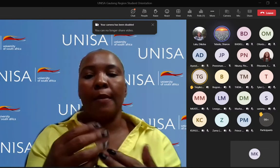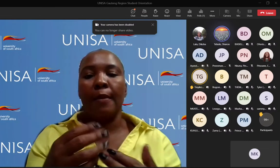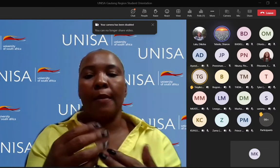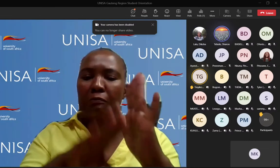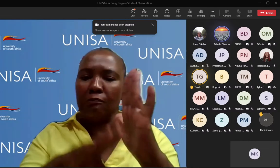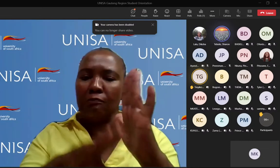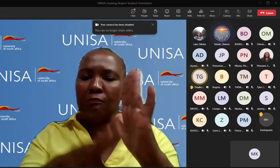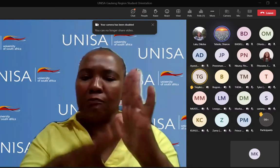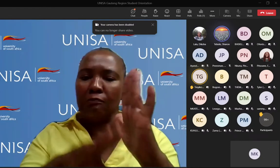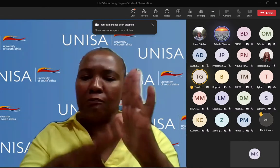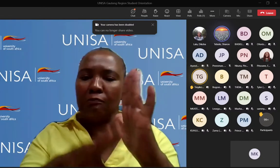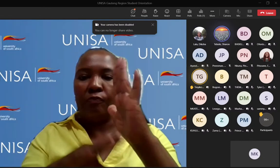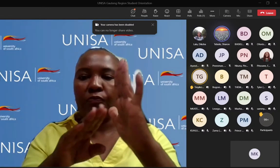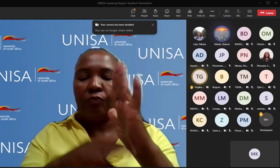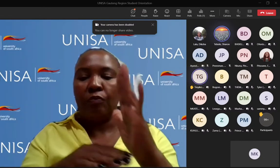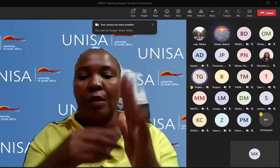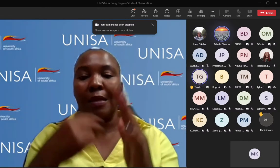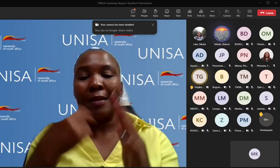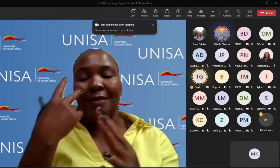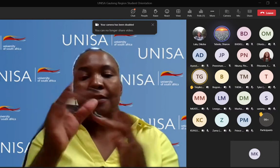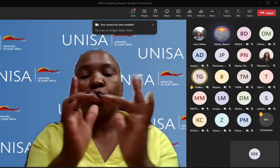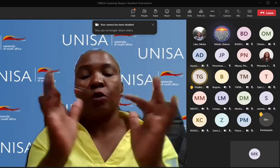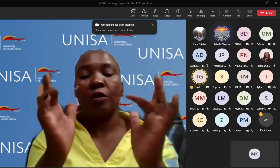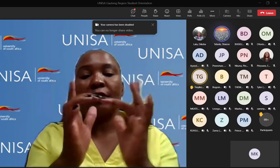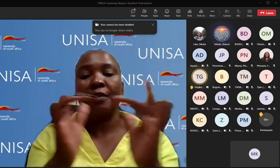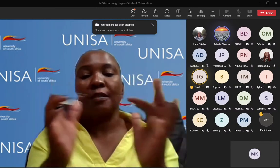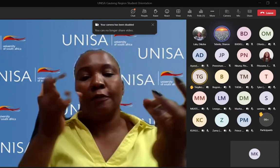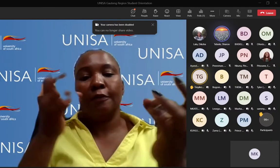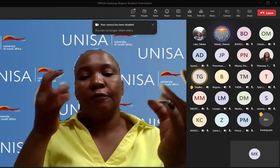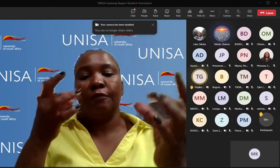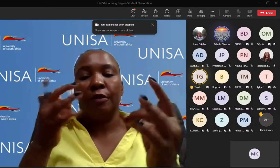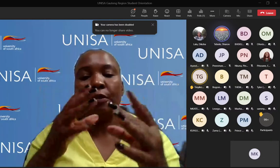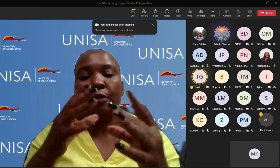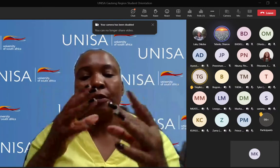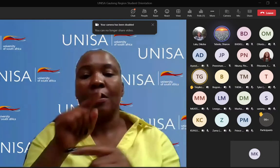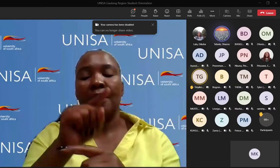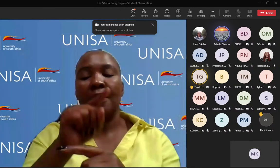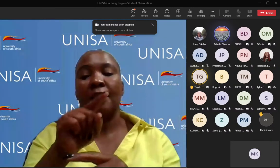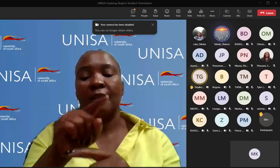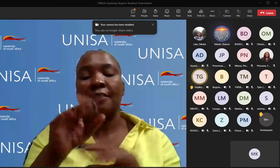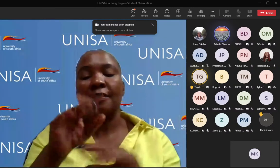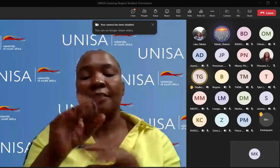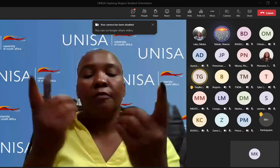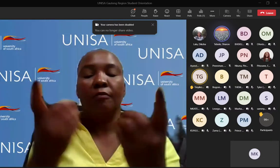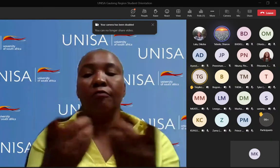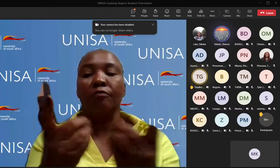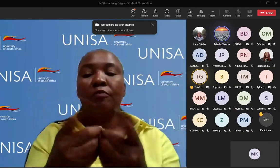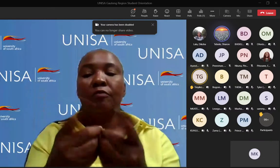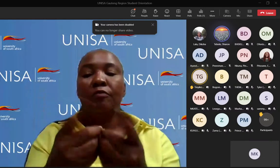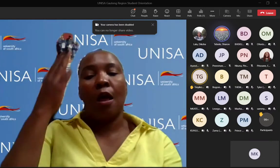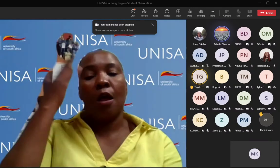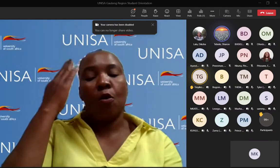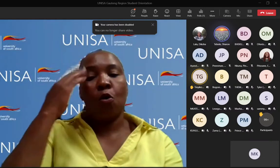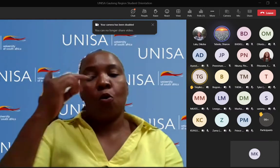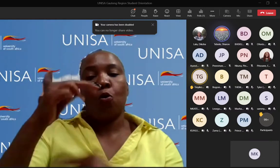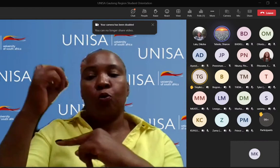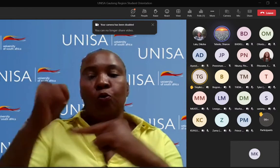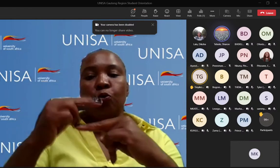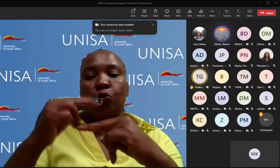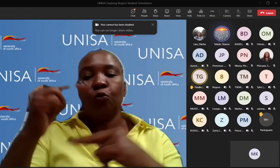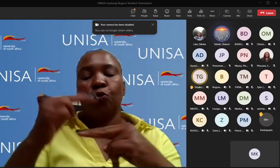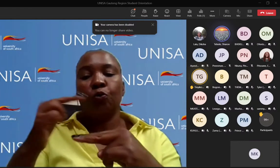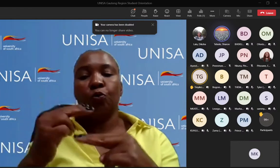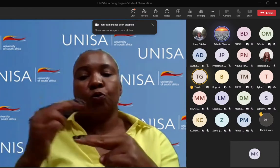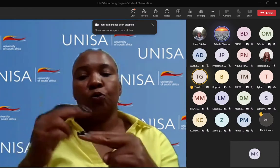details for the relevant Department then they should be able to assist in registering you because I know short courses um it's different from